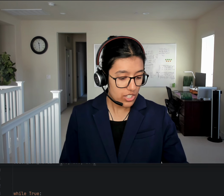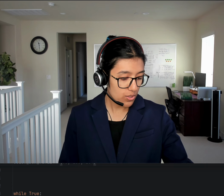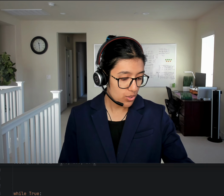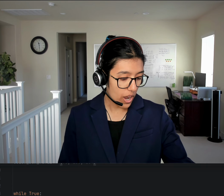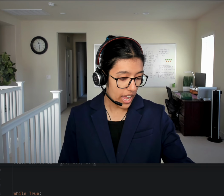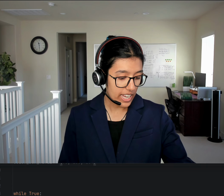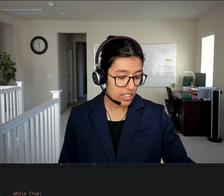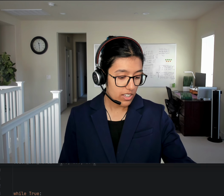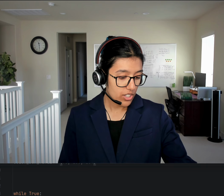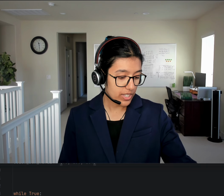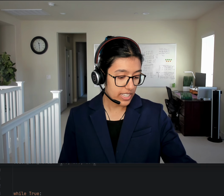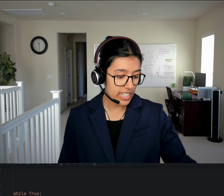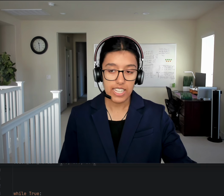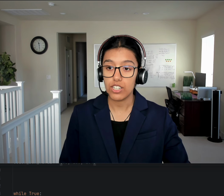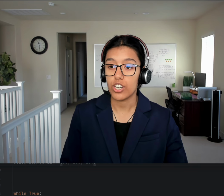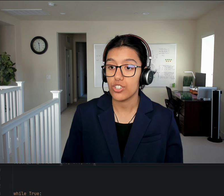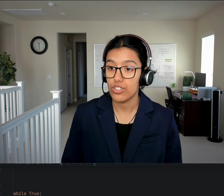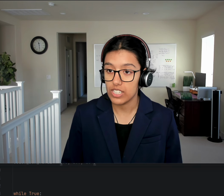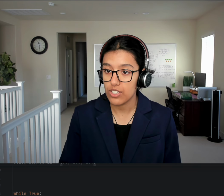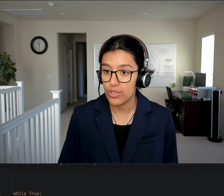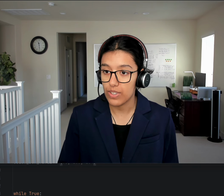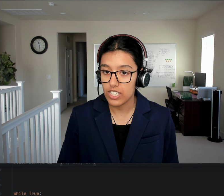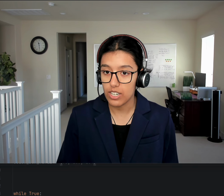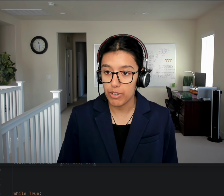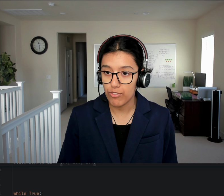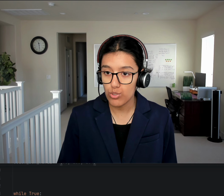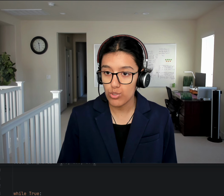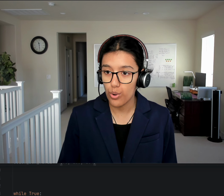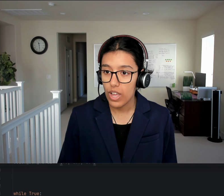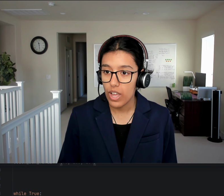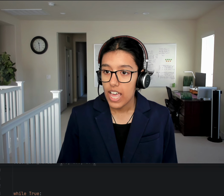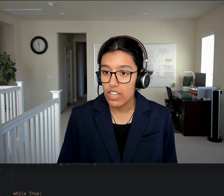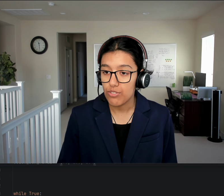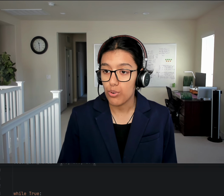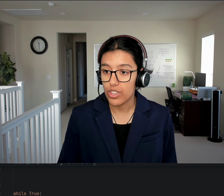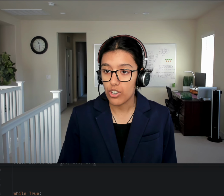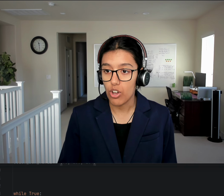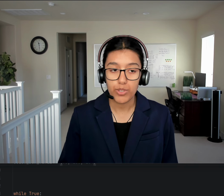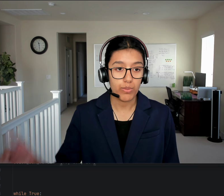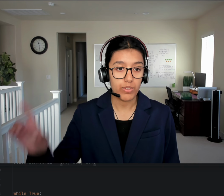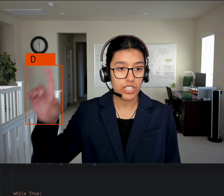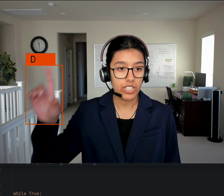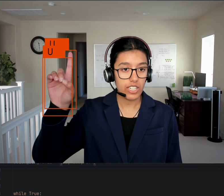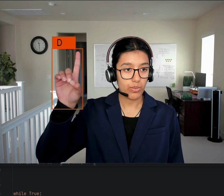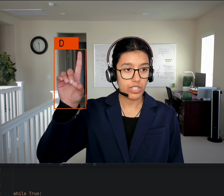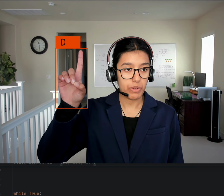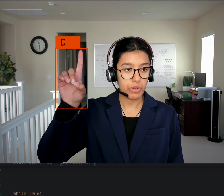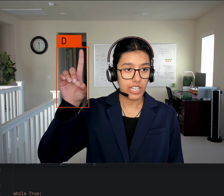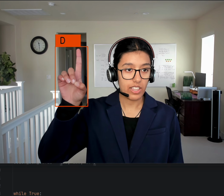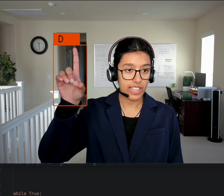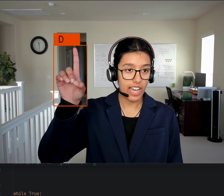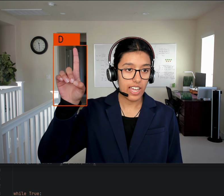let us try using the ASL gesture D. So that's going to be first row and fourth column. So D is going to